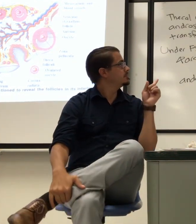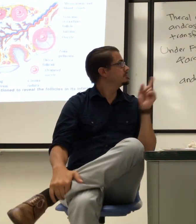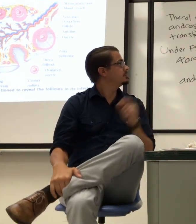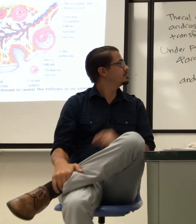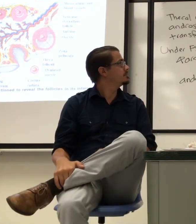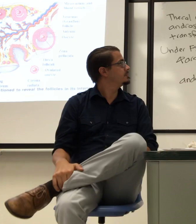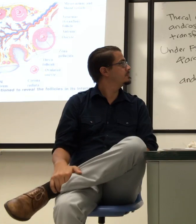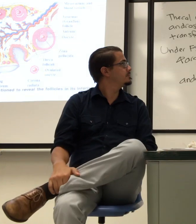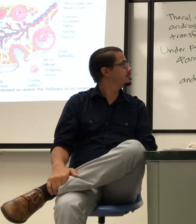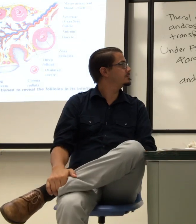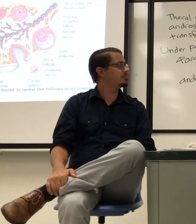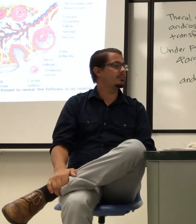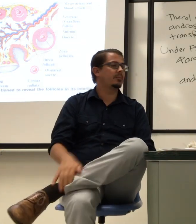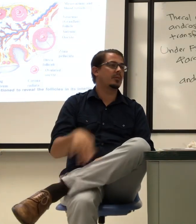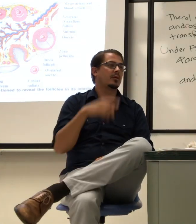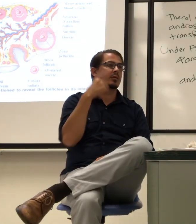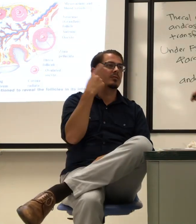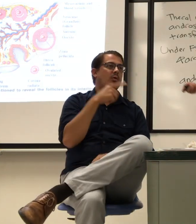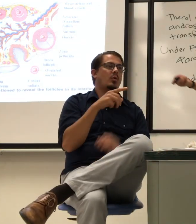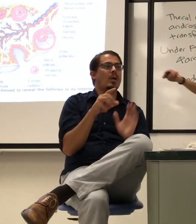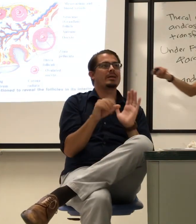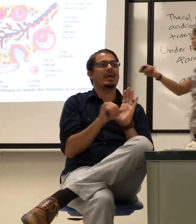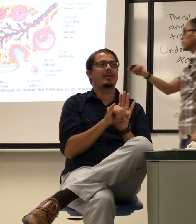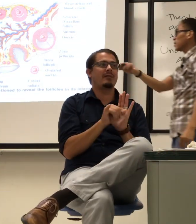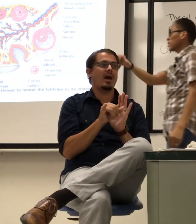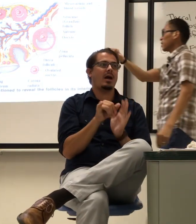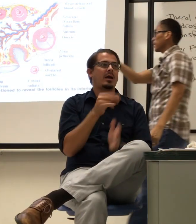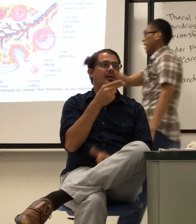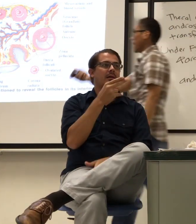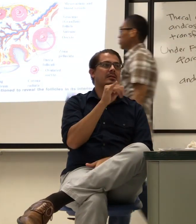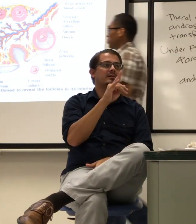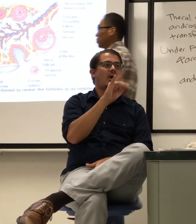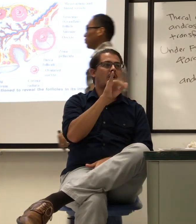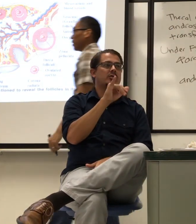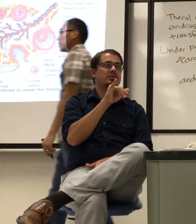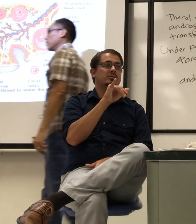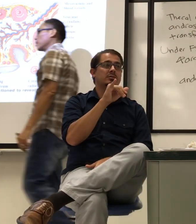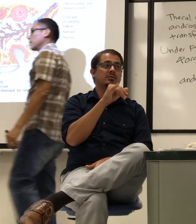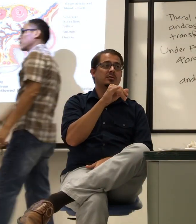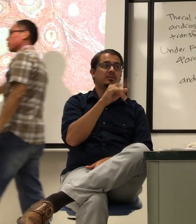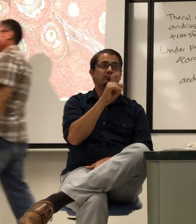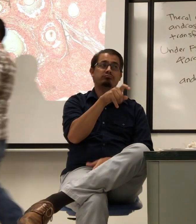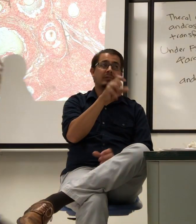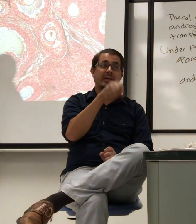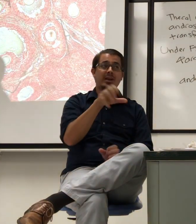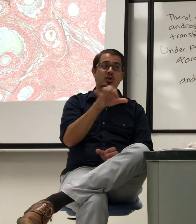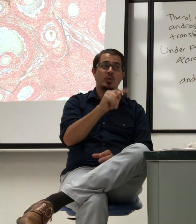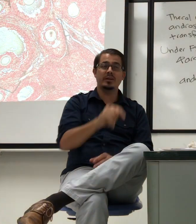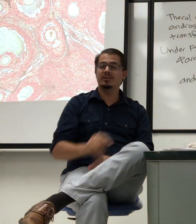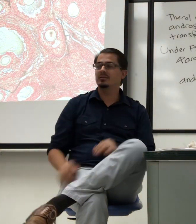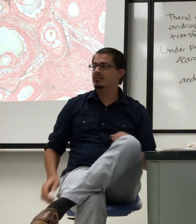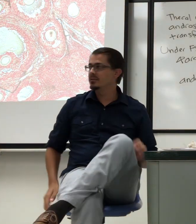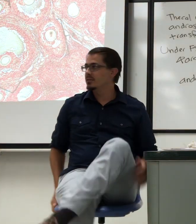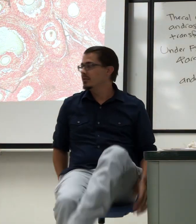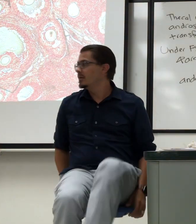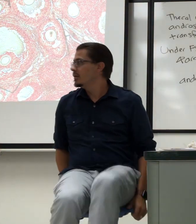For histology purposes and identifying these things, can you do it?